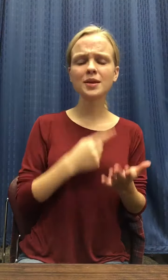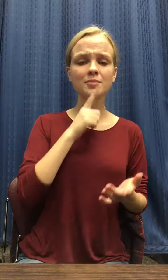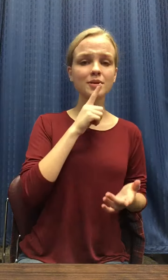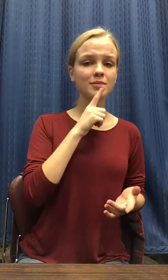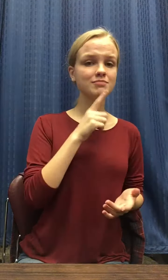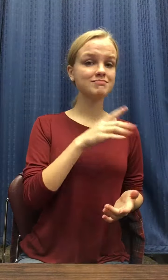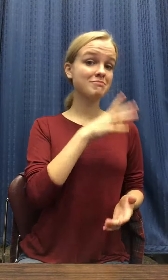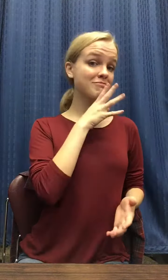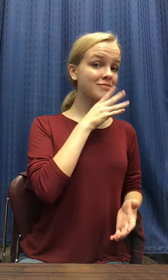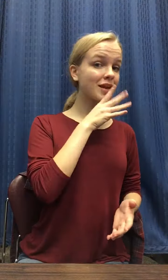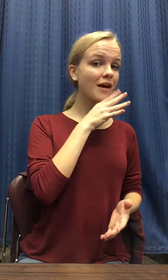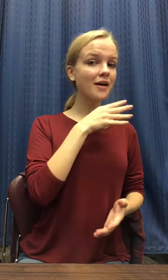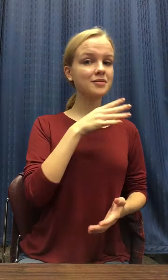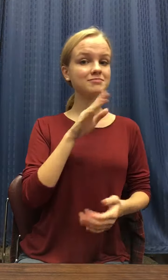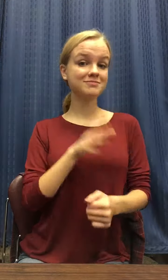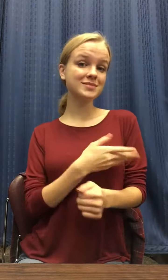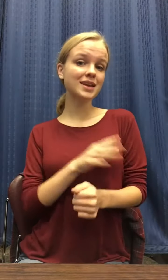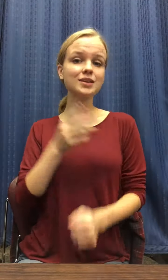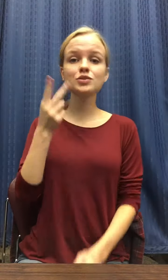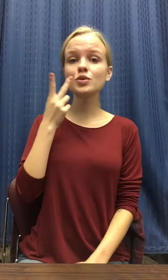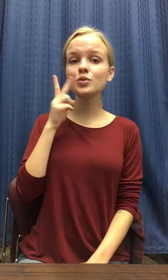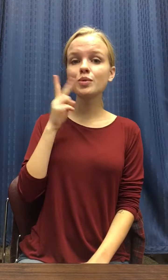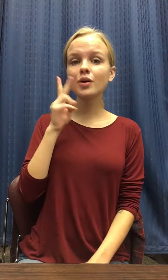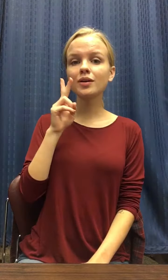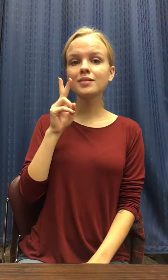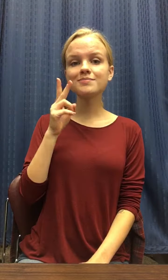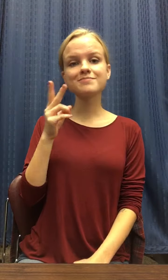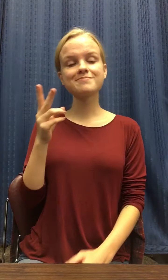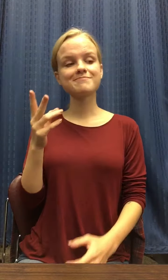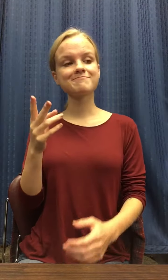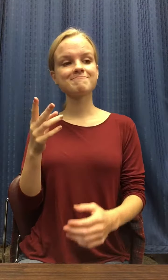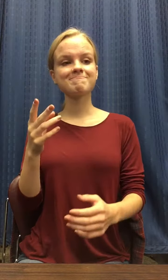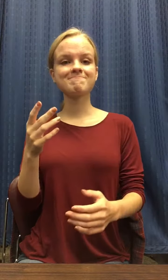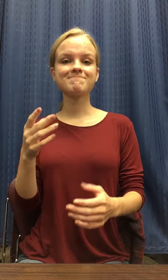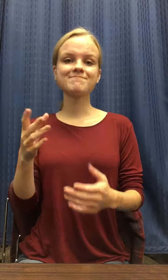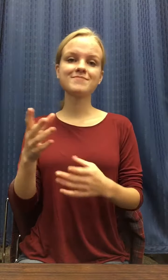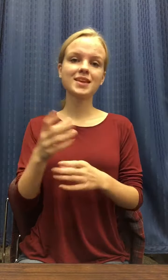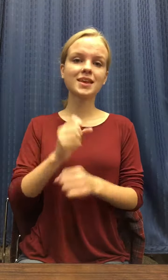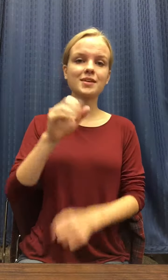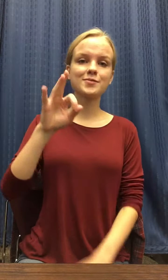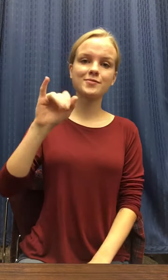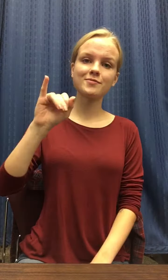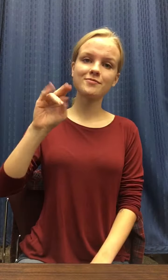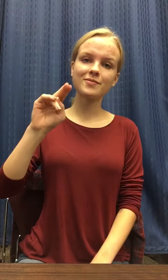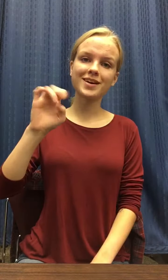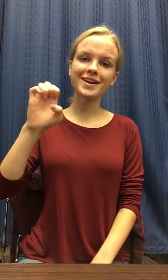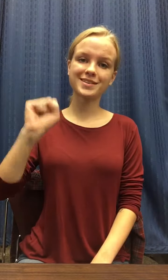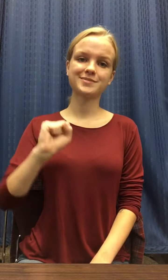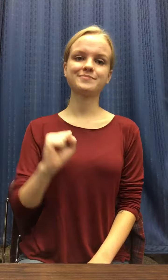fines. An example of how bad it did get without government